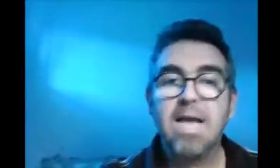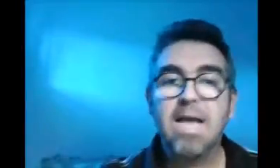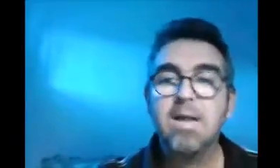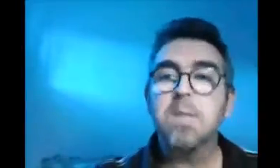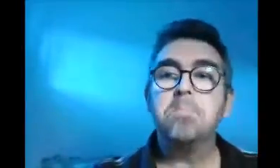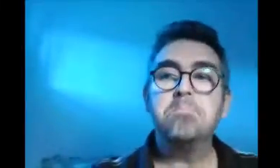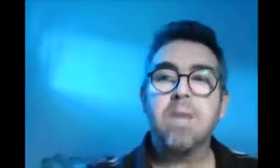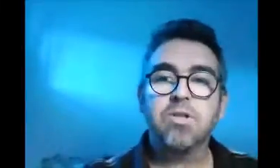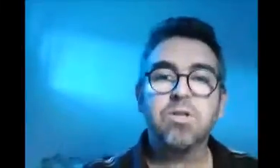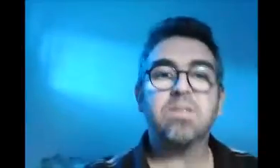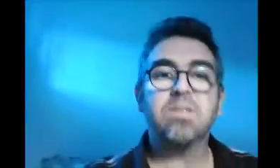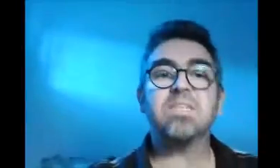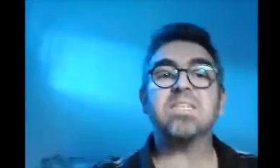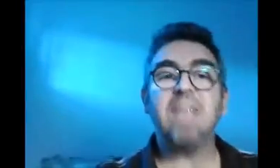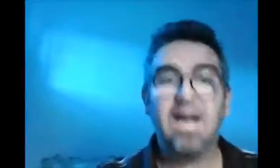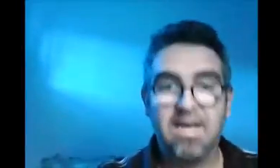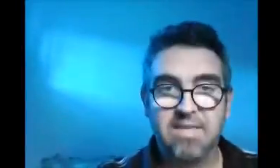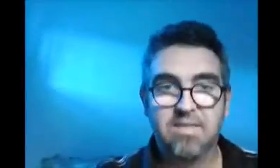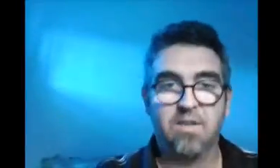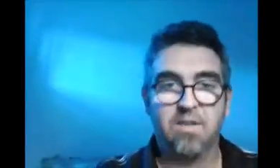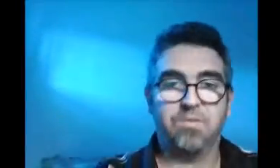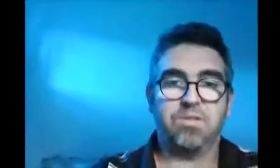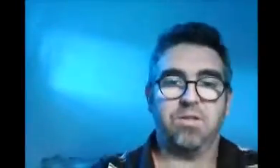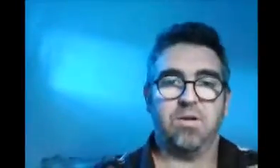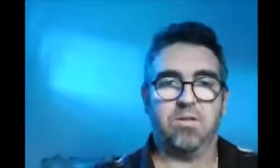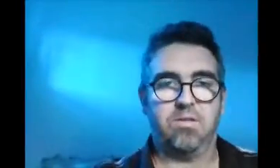can measure the size of stars.